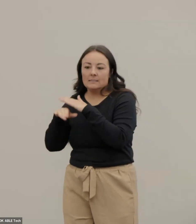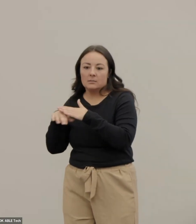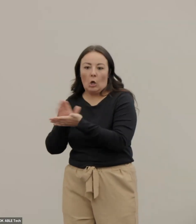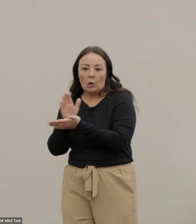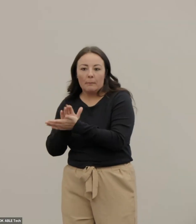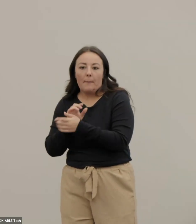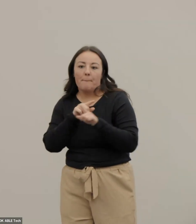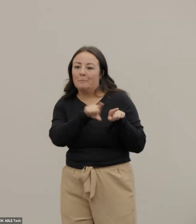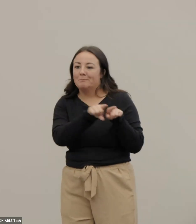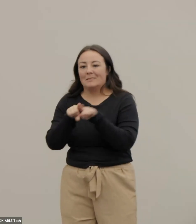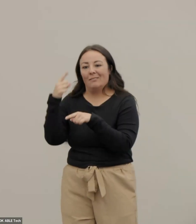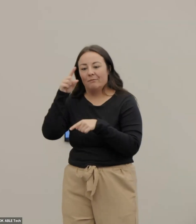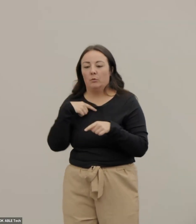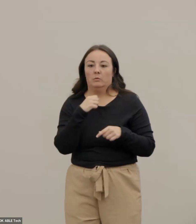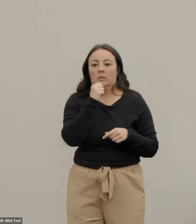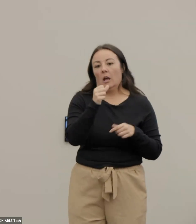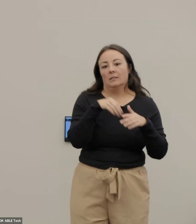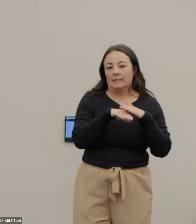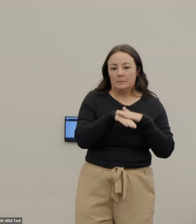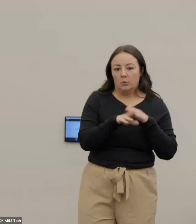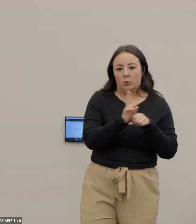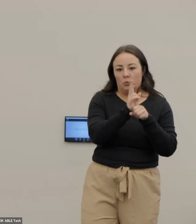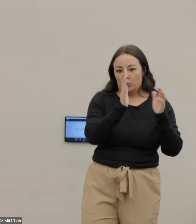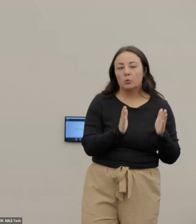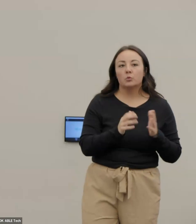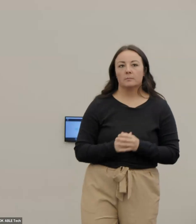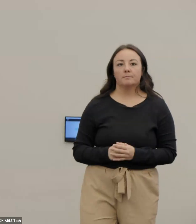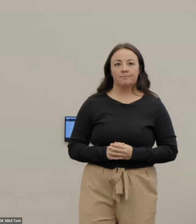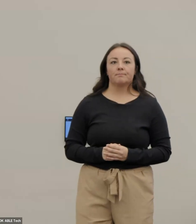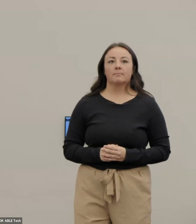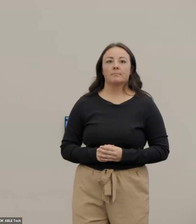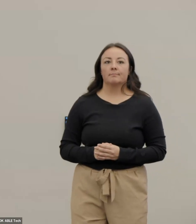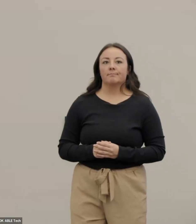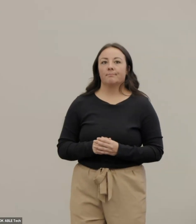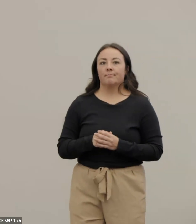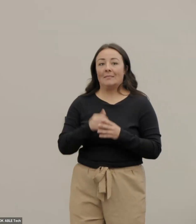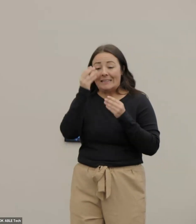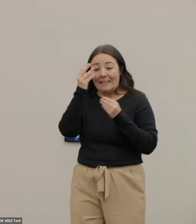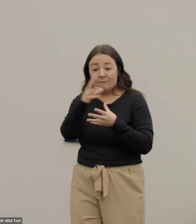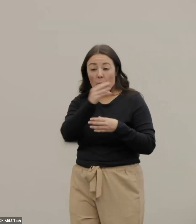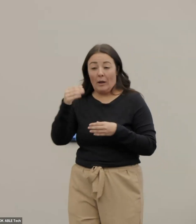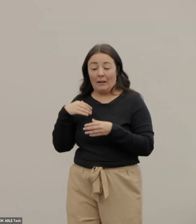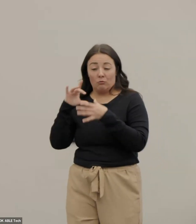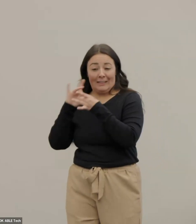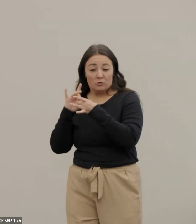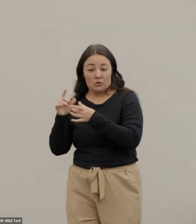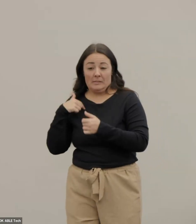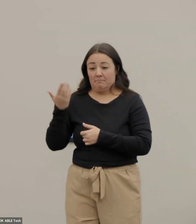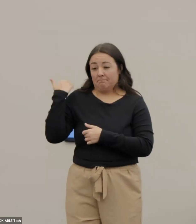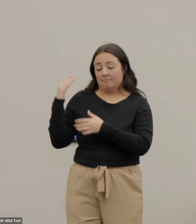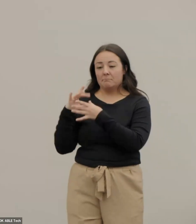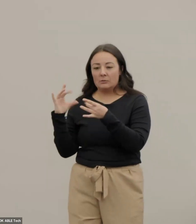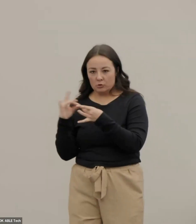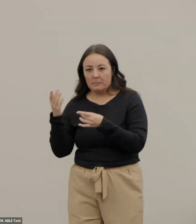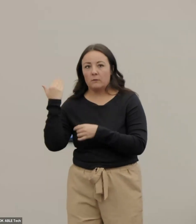I mentioned WCAG 1.3.1, info and relationships. This is a critical success